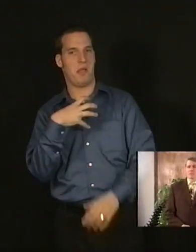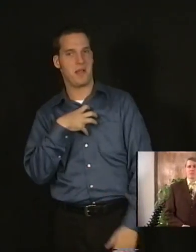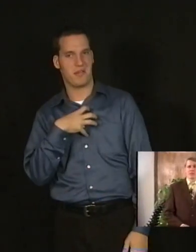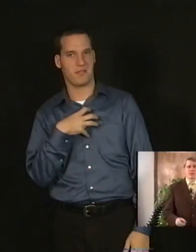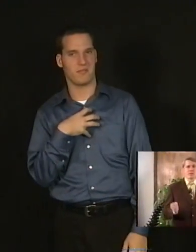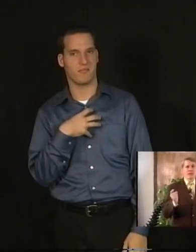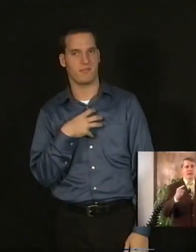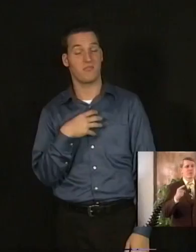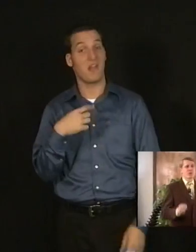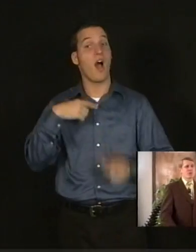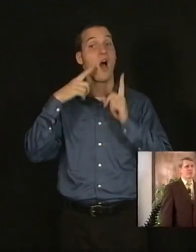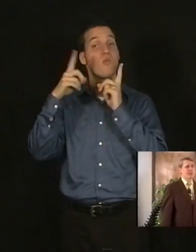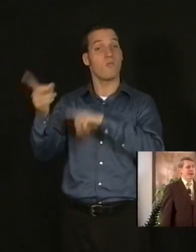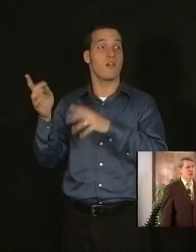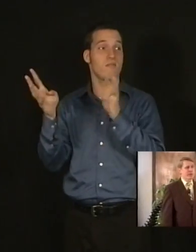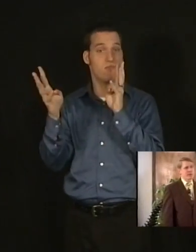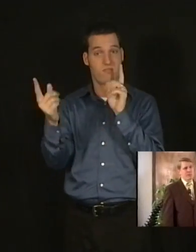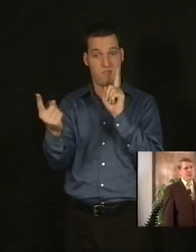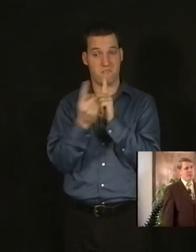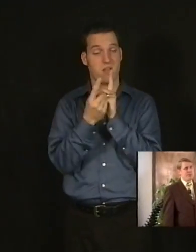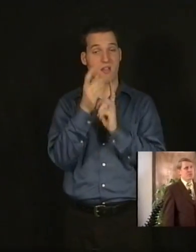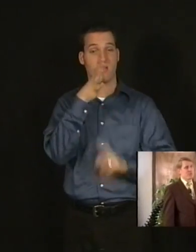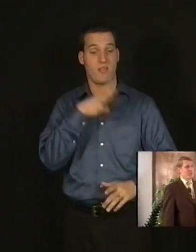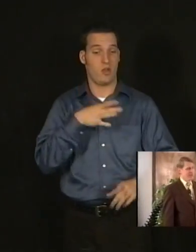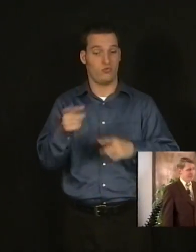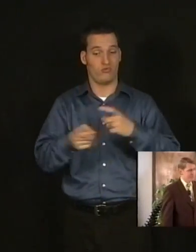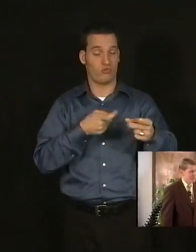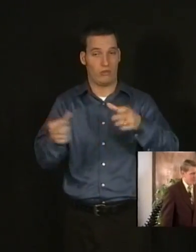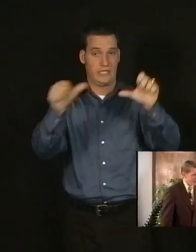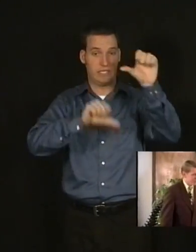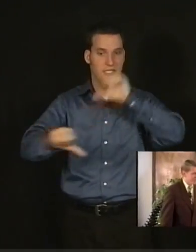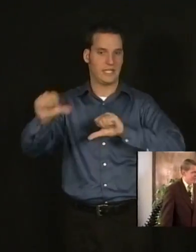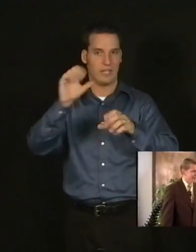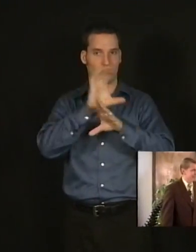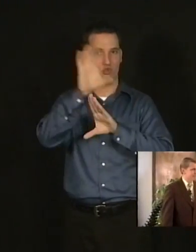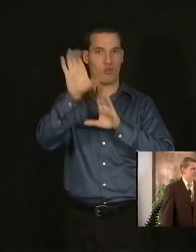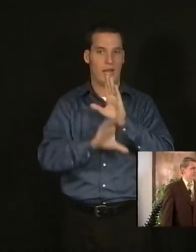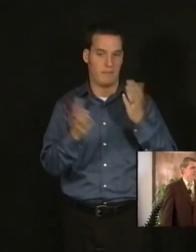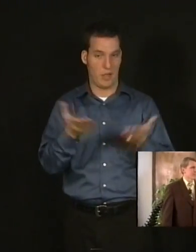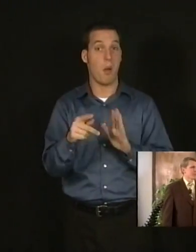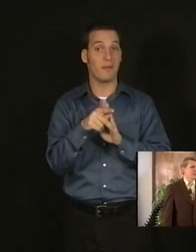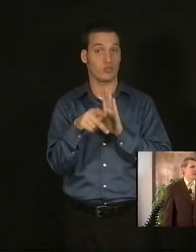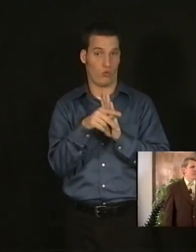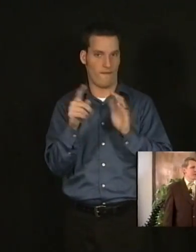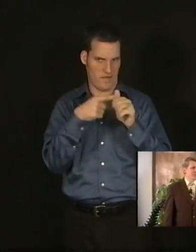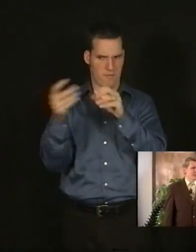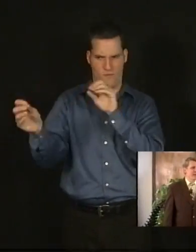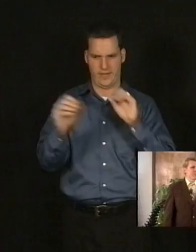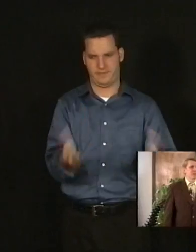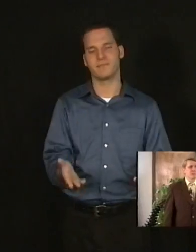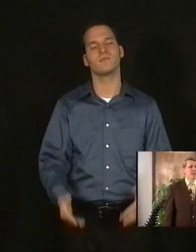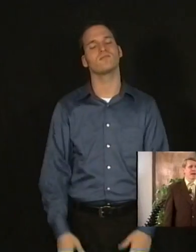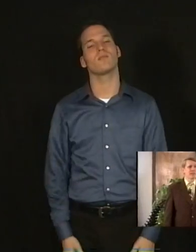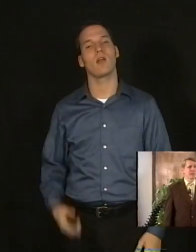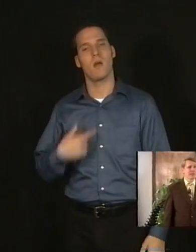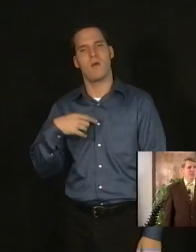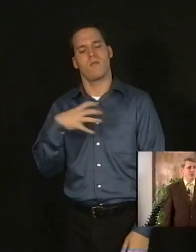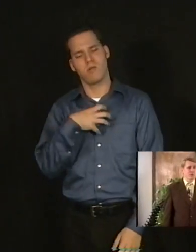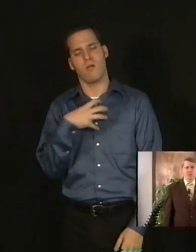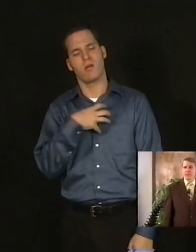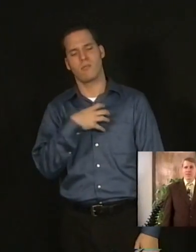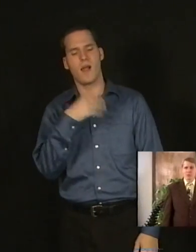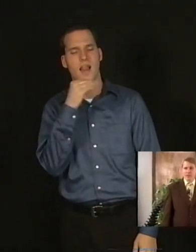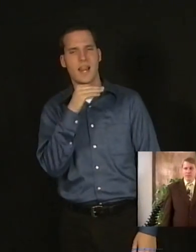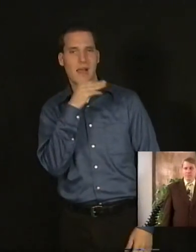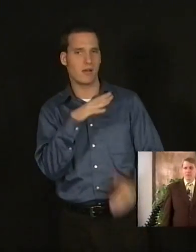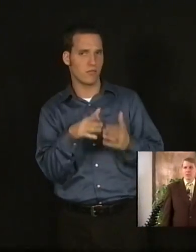When I went to meet the lady in charge of the science curriculum here in Pensacola, Florida, when I first moved to town, I've been complaining about some of the lies in the